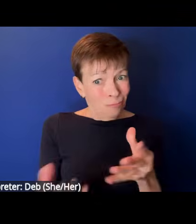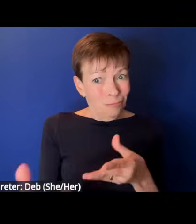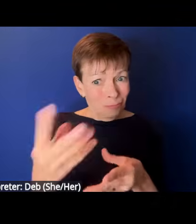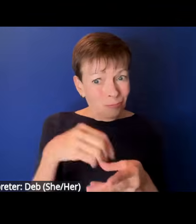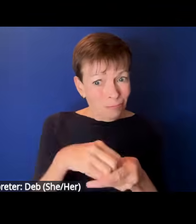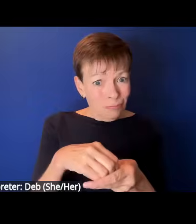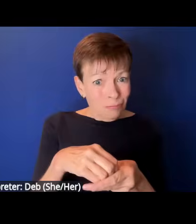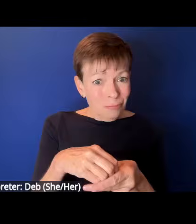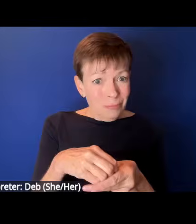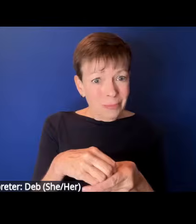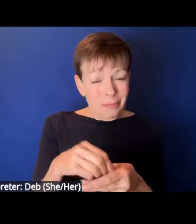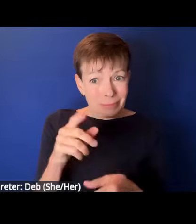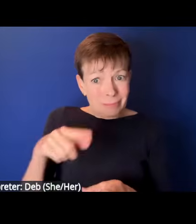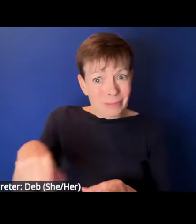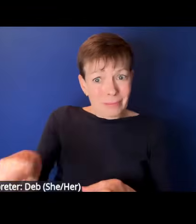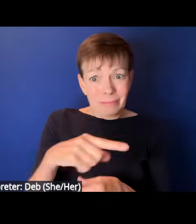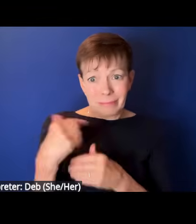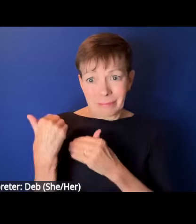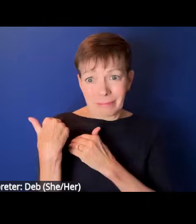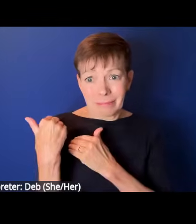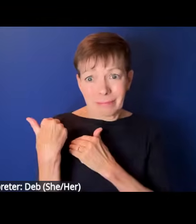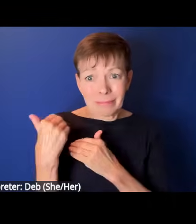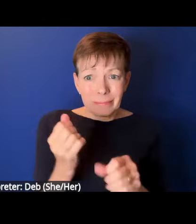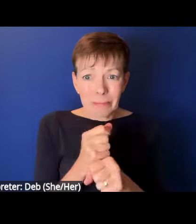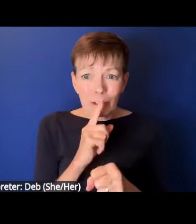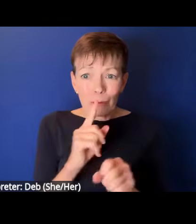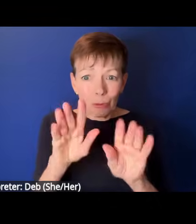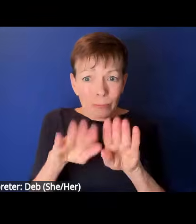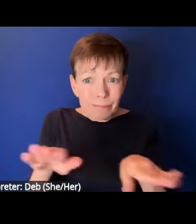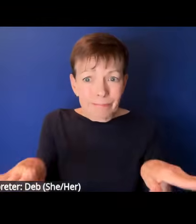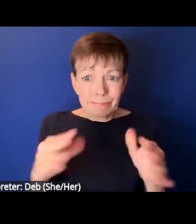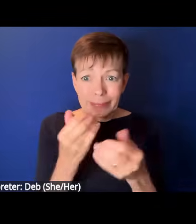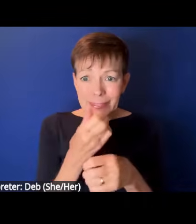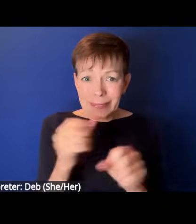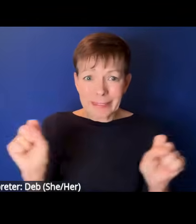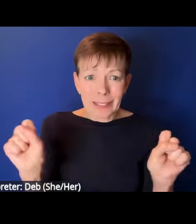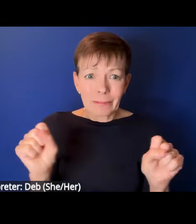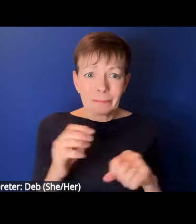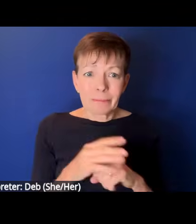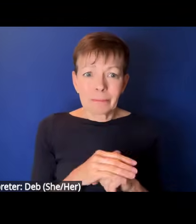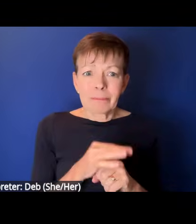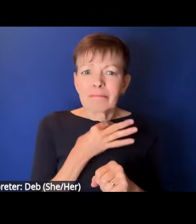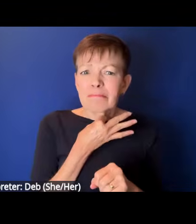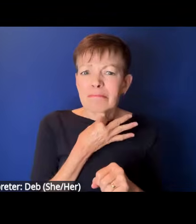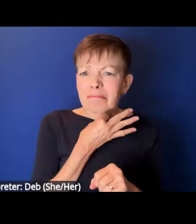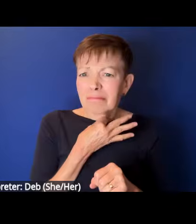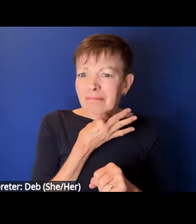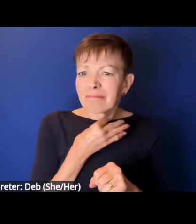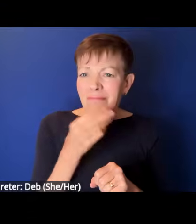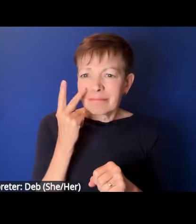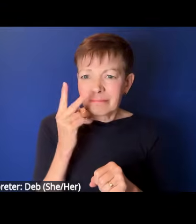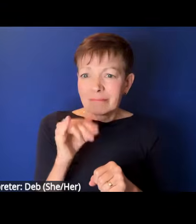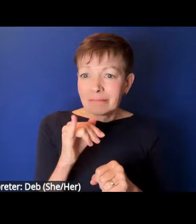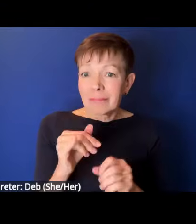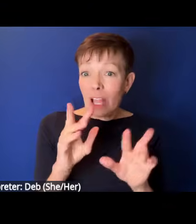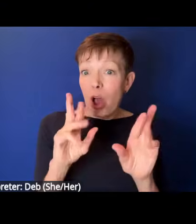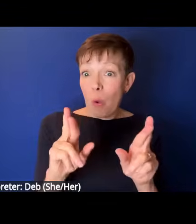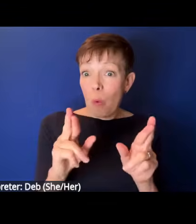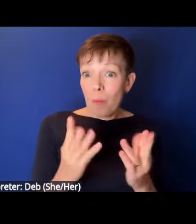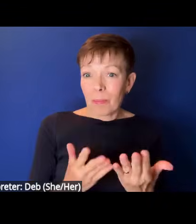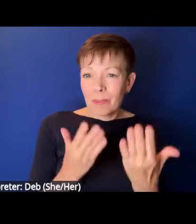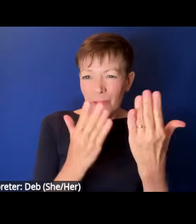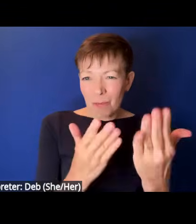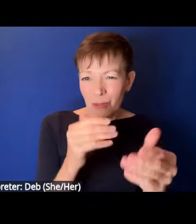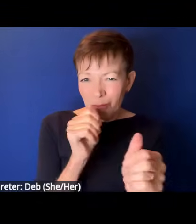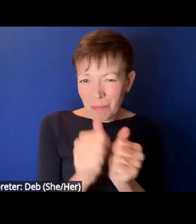in making sure that students are safe at school. So yeah, Curious to see this. I hope this motion passes. Thank you.